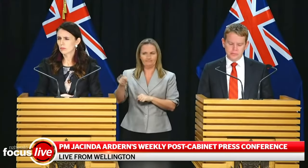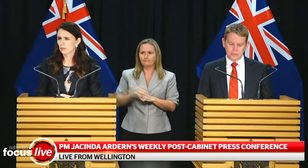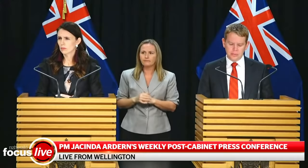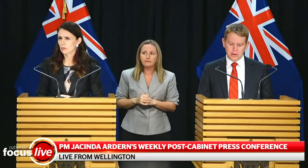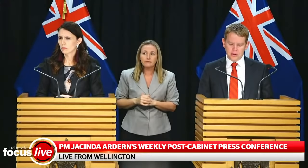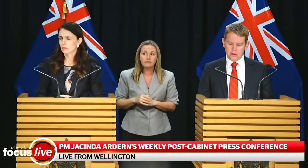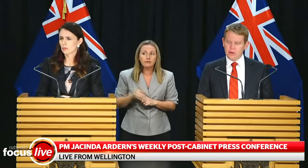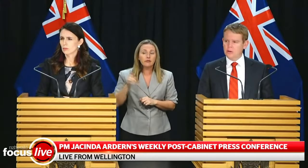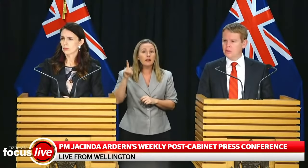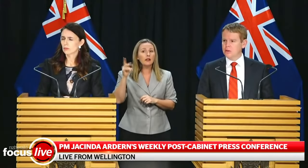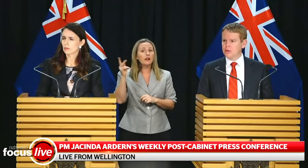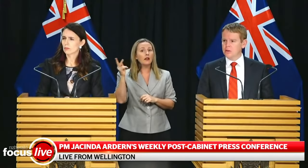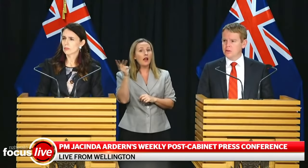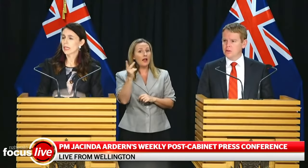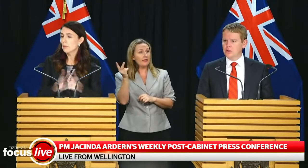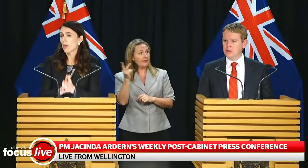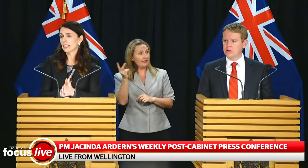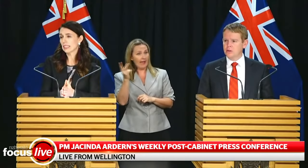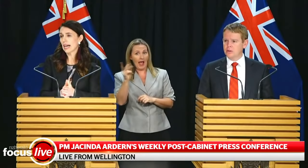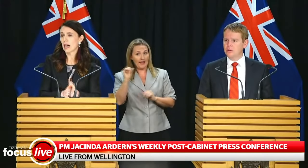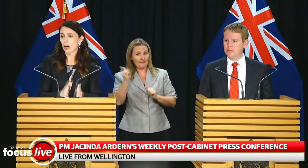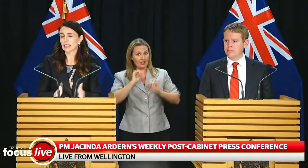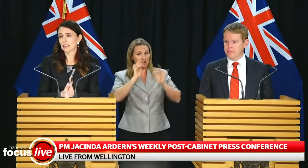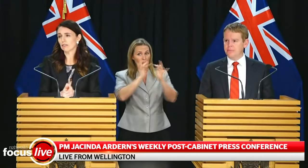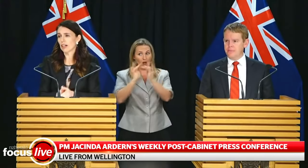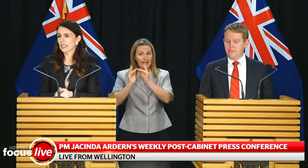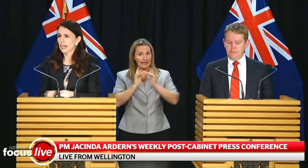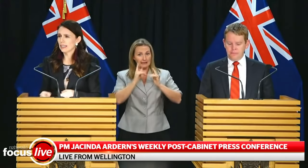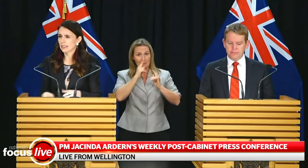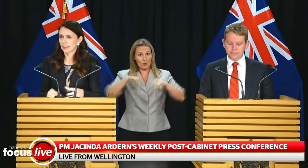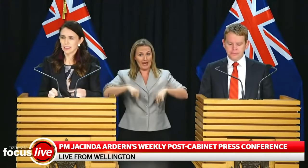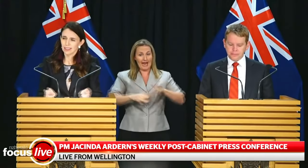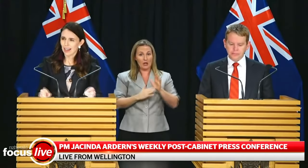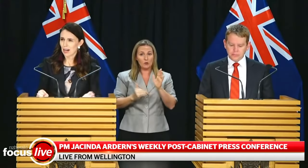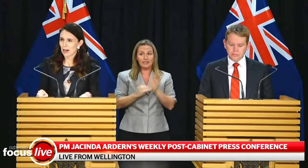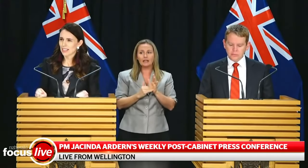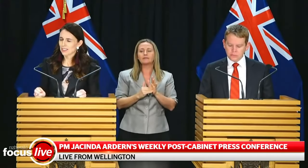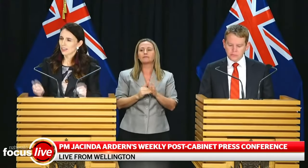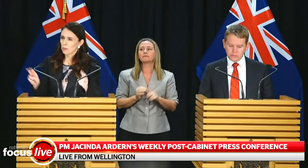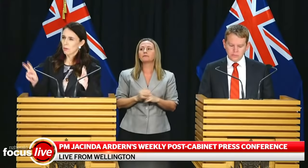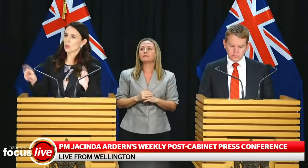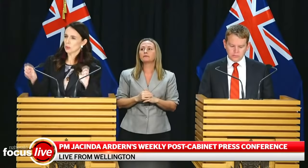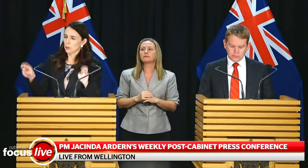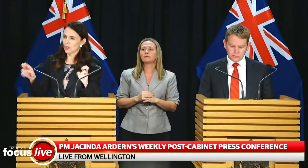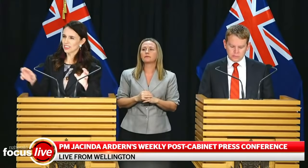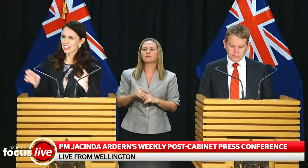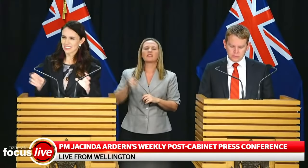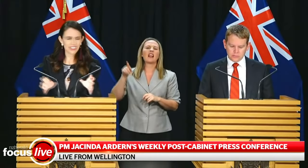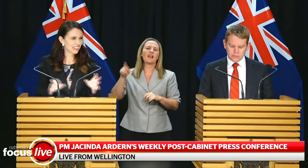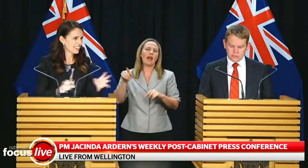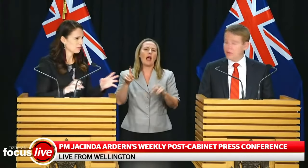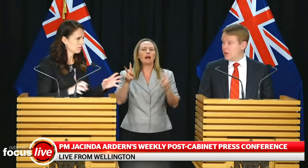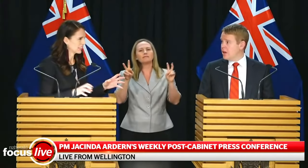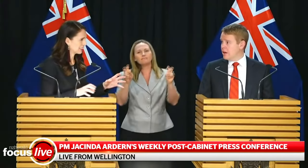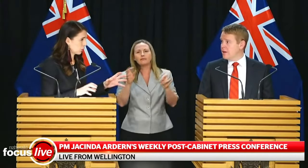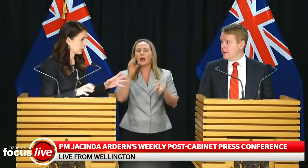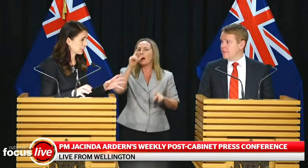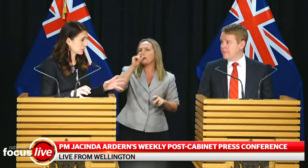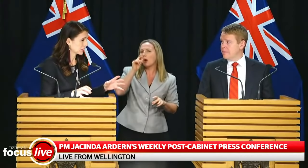into contact with who need to be... Keep in mind that they are identified as possible contacts. I think